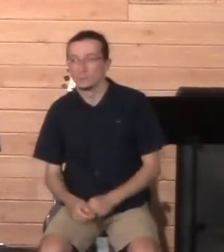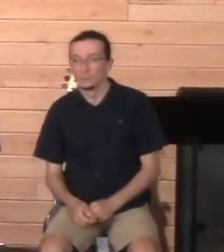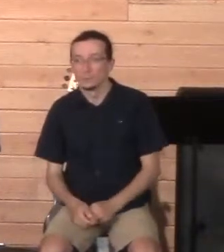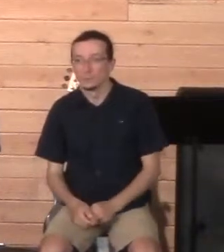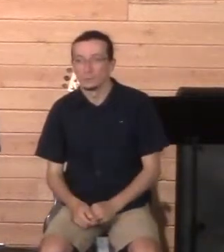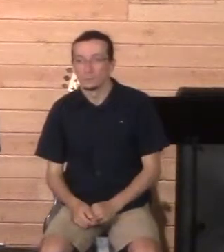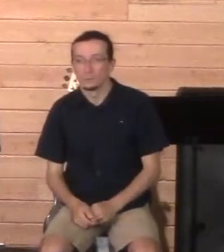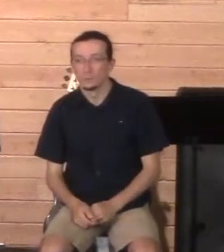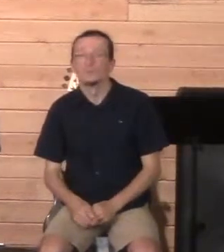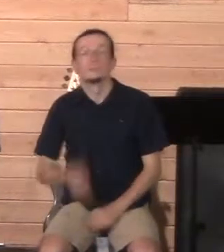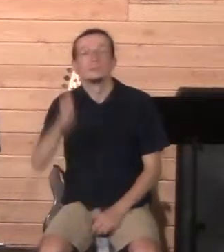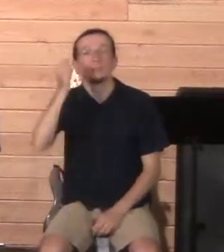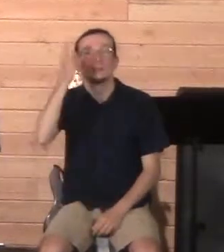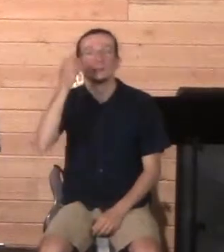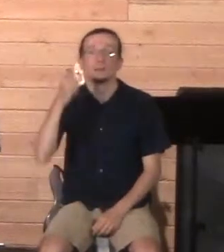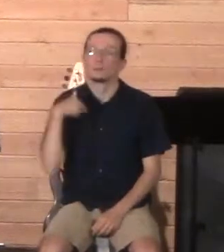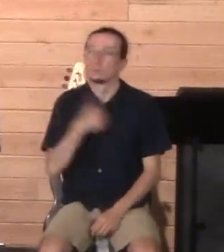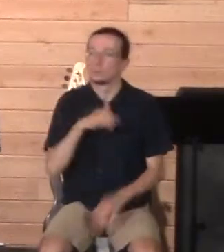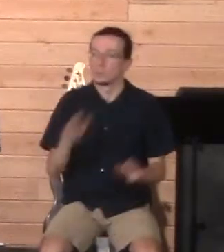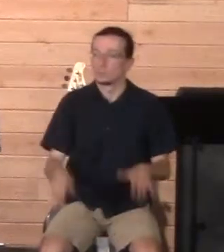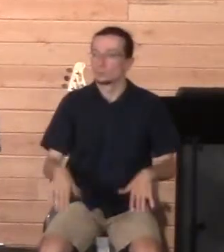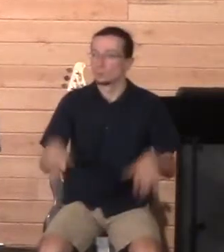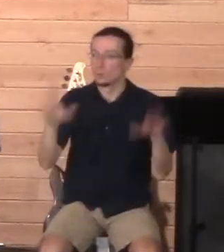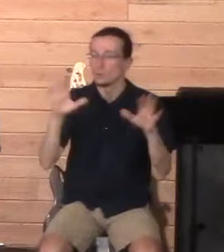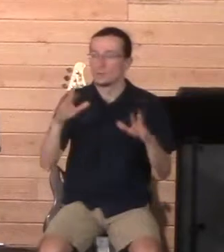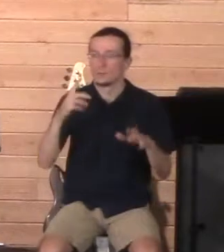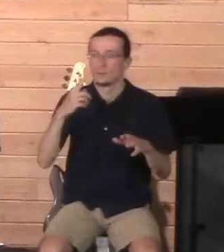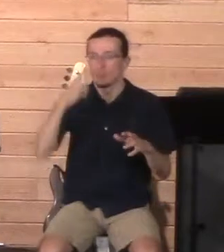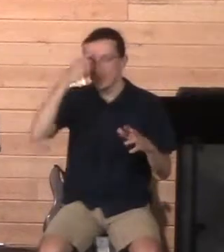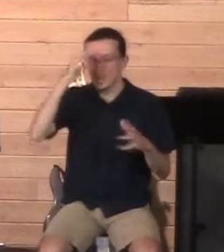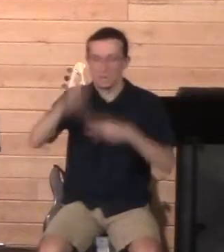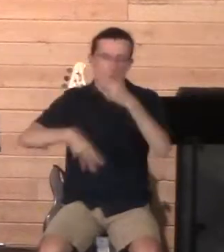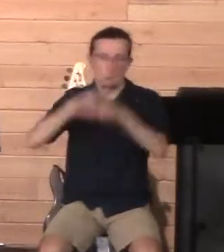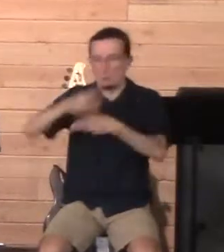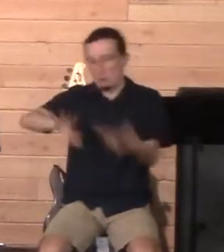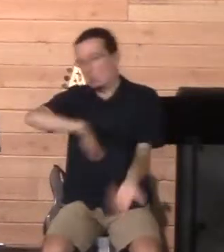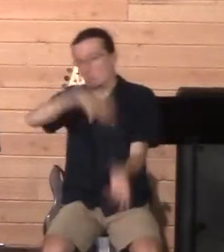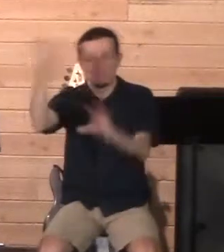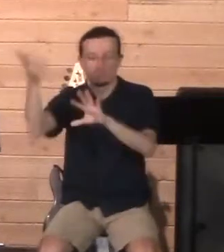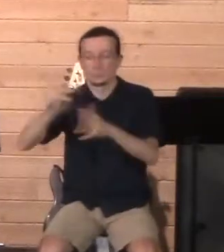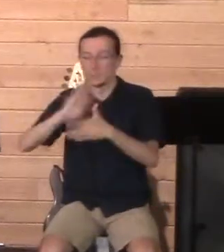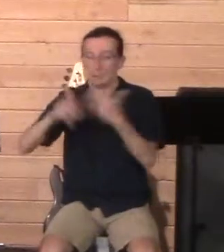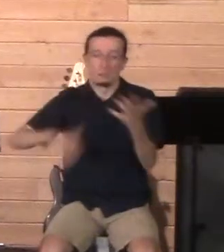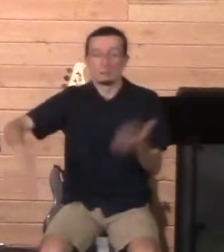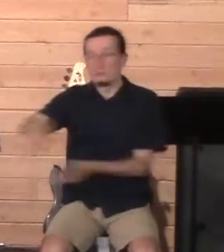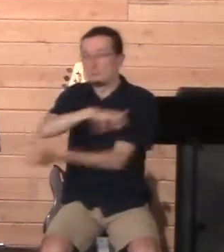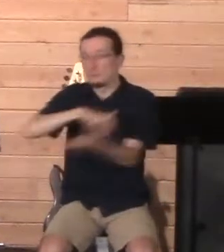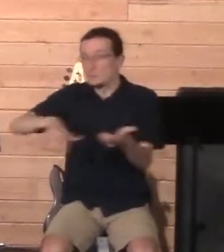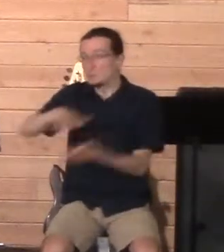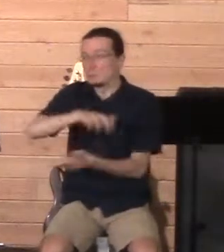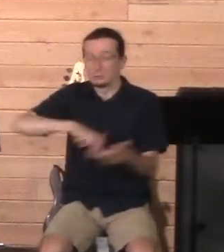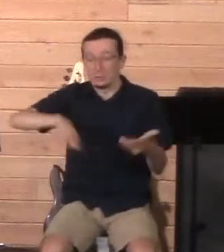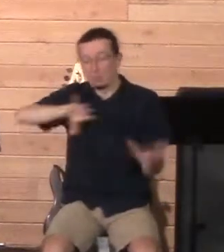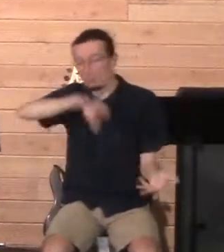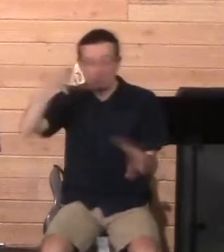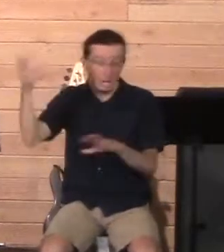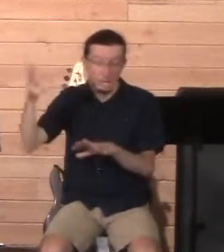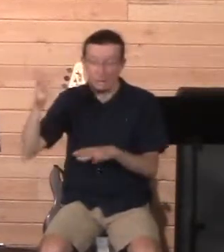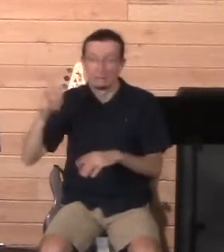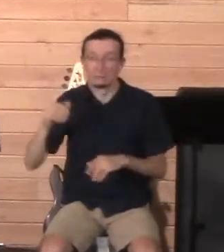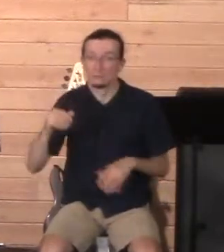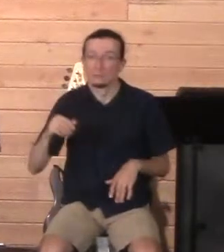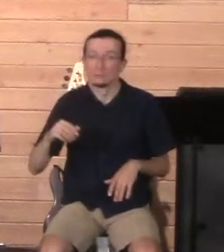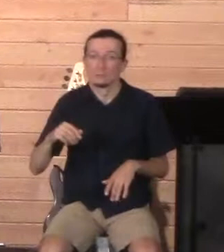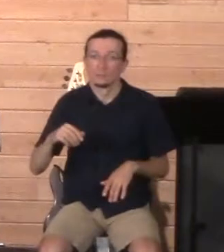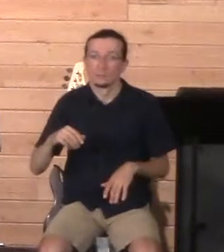See, we've kind of grown up in this like this, oh, the world's chaos. It's just all confusion and chaos. And it's like, and then